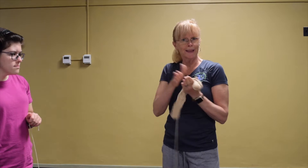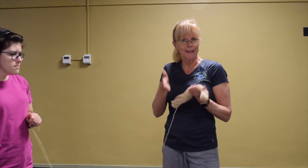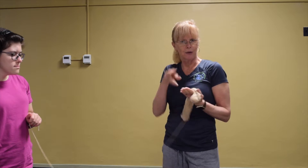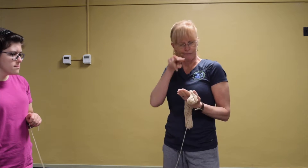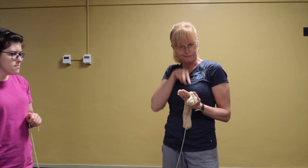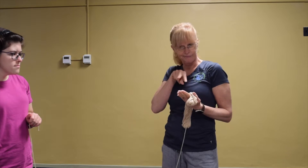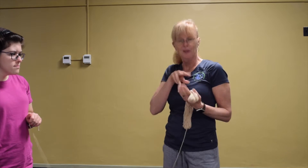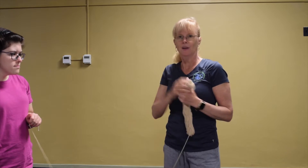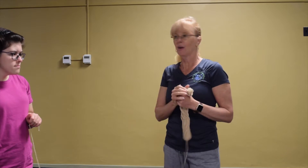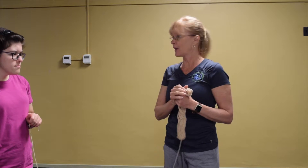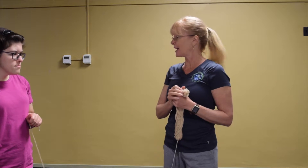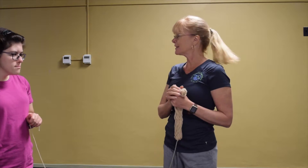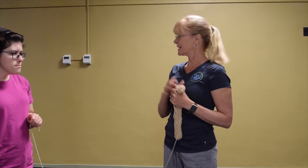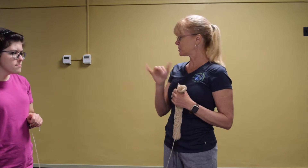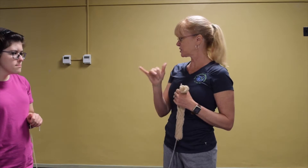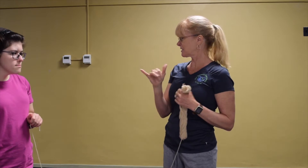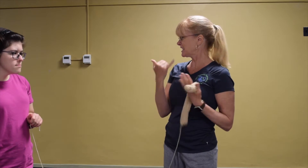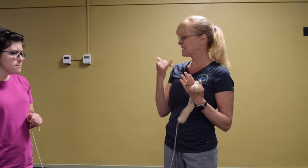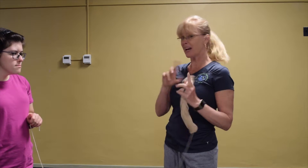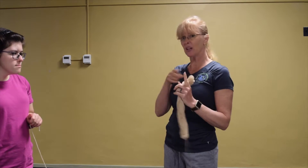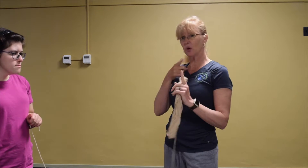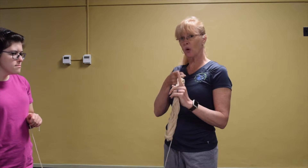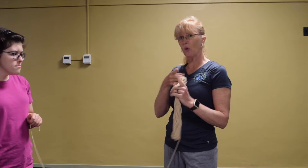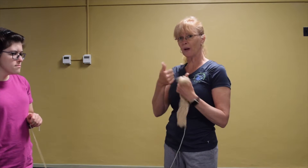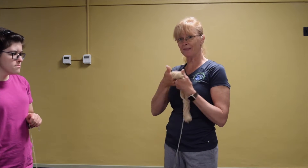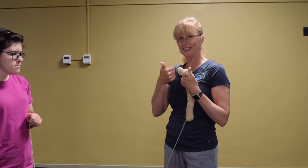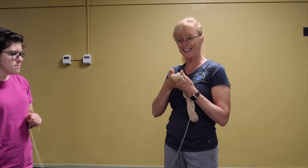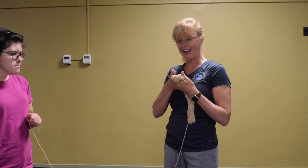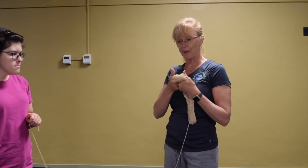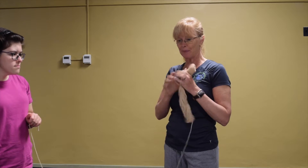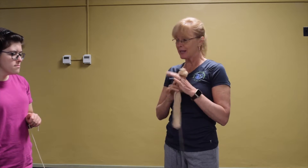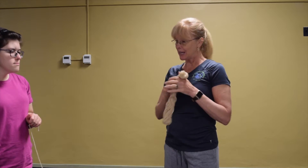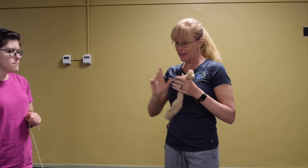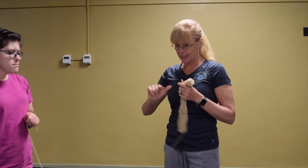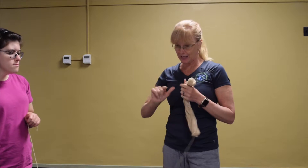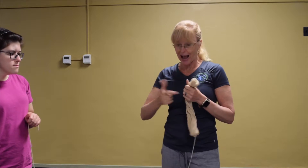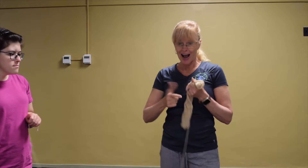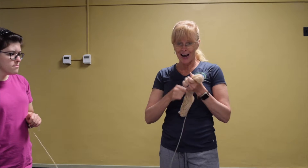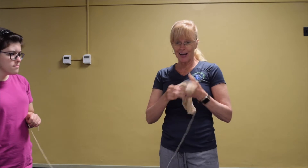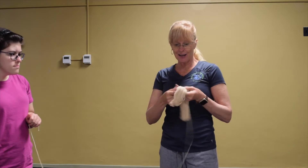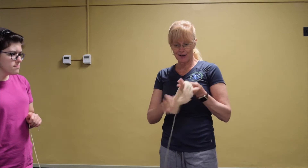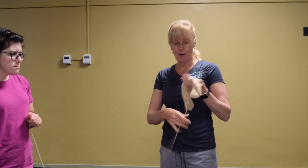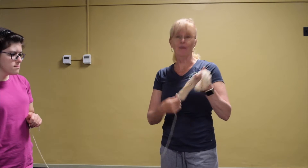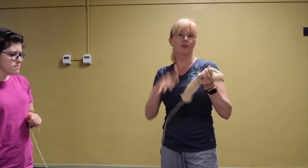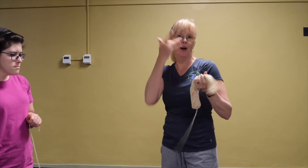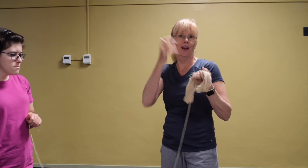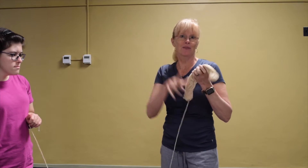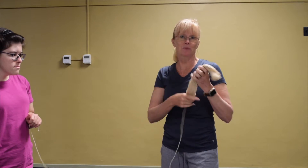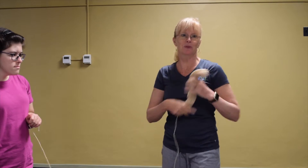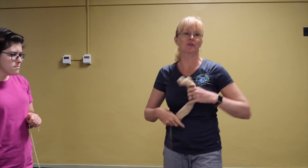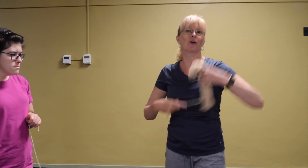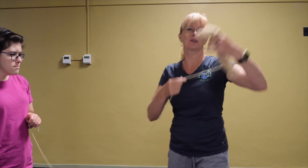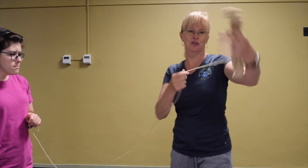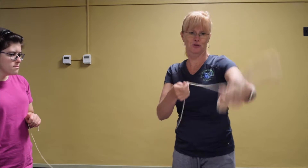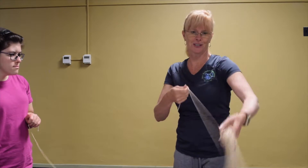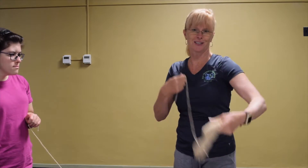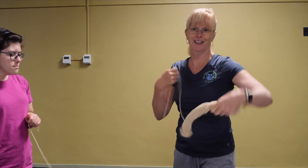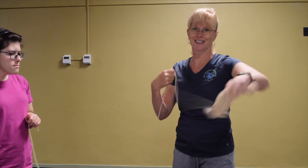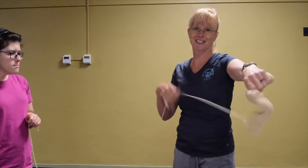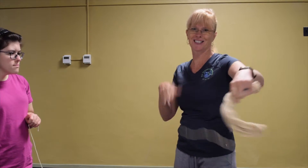them. Okay? That's kind of the goal of the game. And then I forgot I was supposed to toss a string to the next kid so